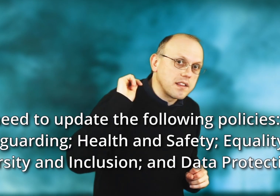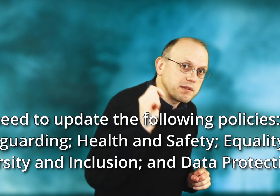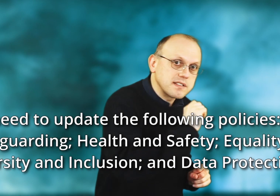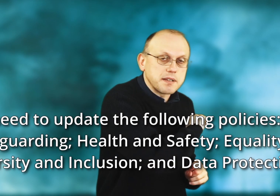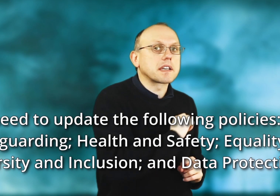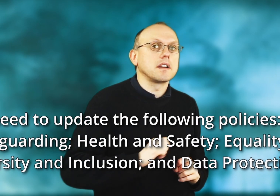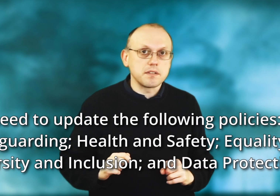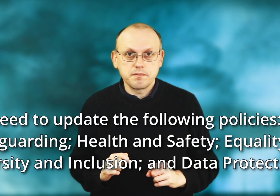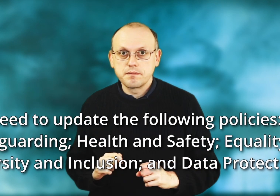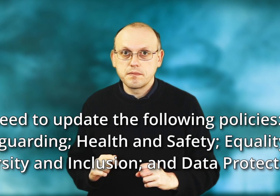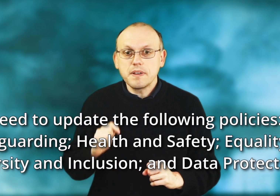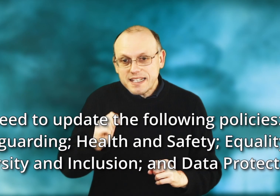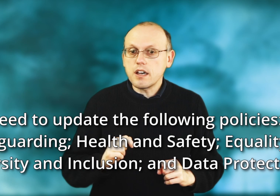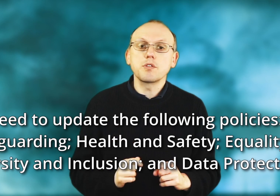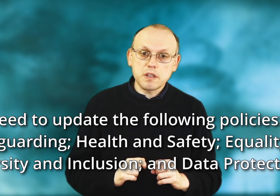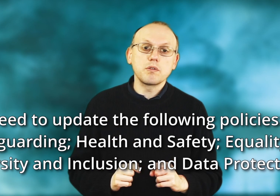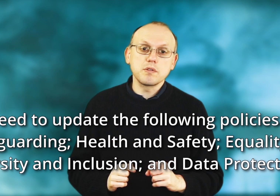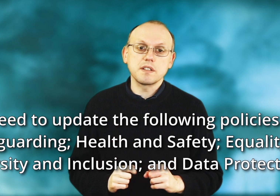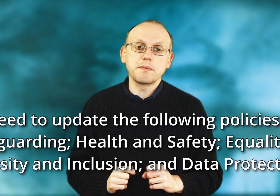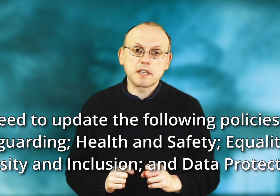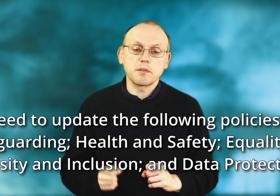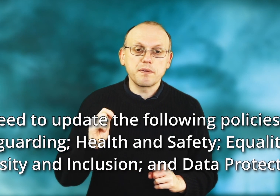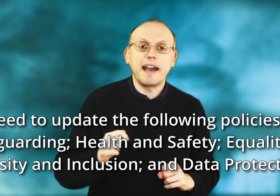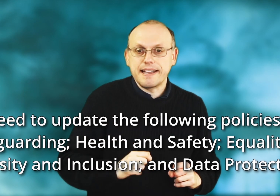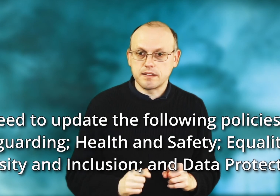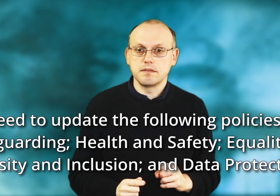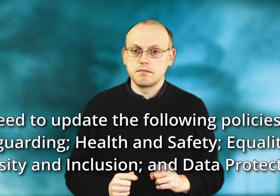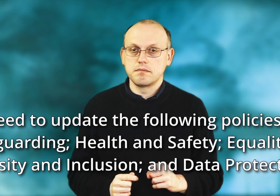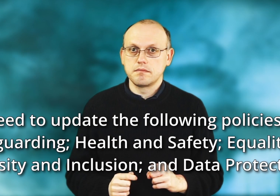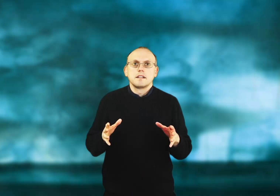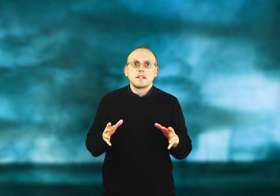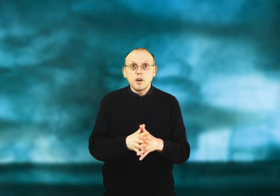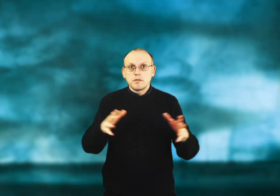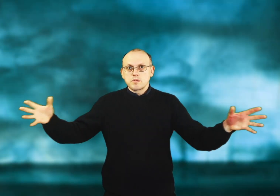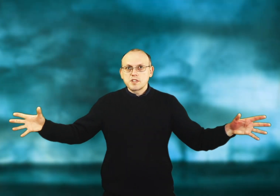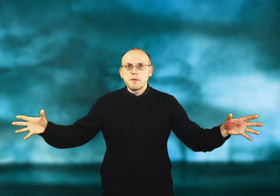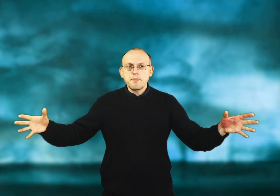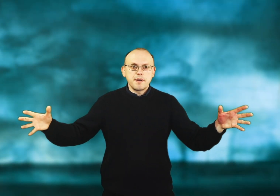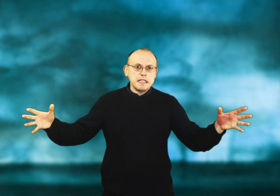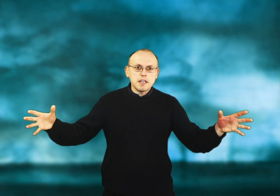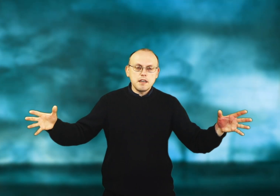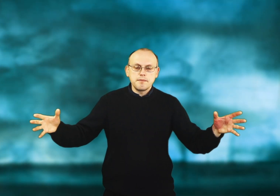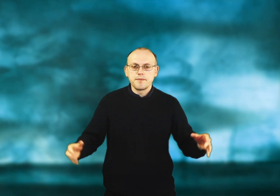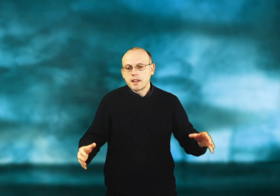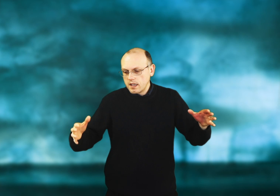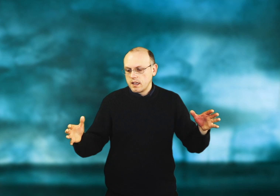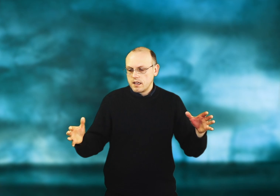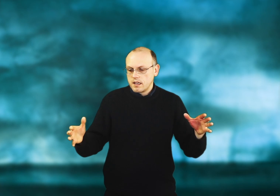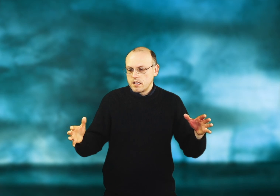is a semicolon. Here, you need to use a semicolon before and. So, to sum up, here, you